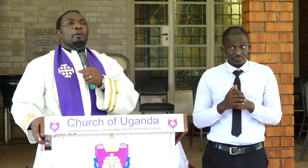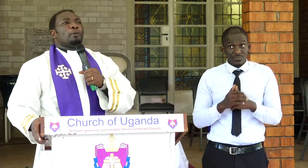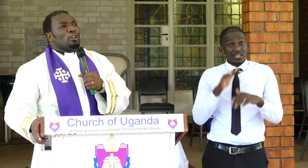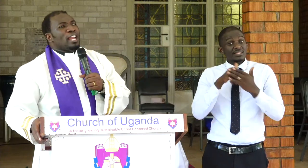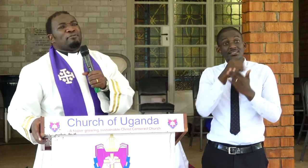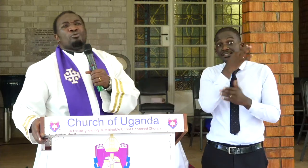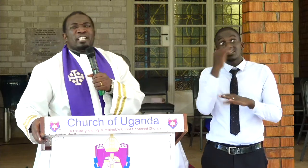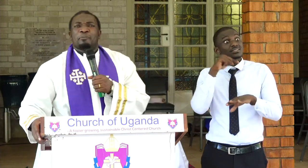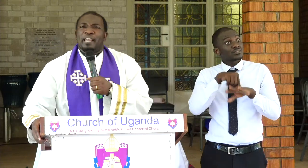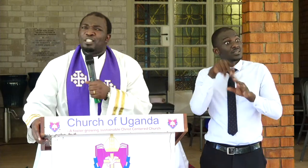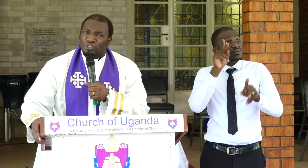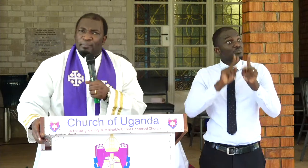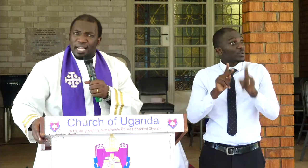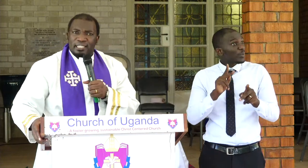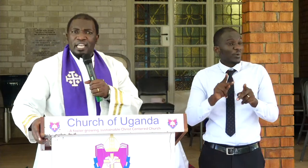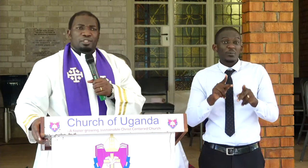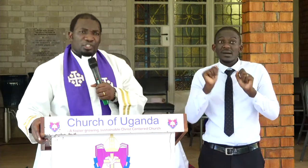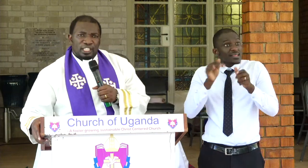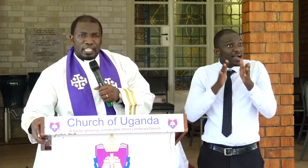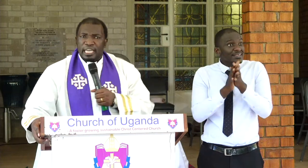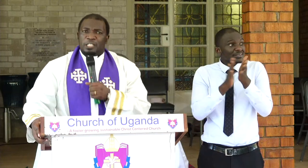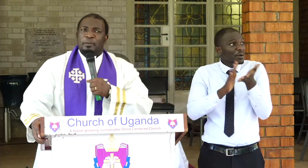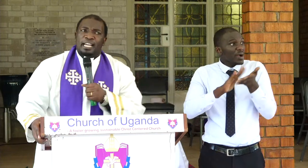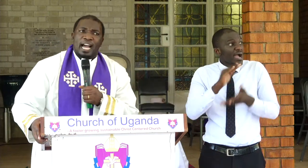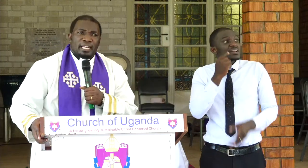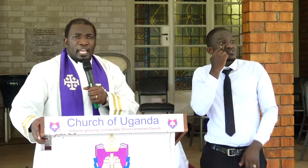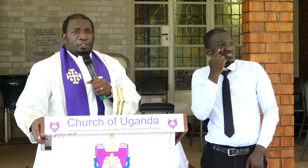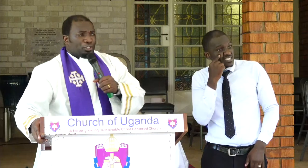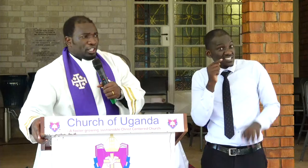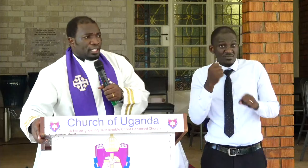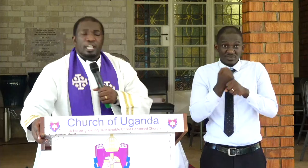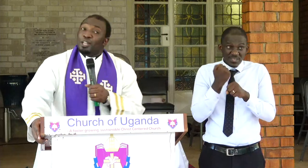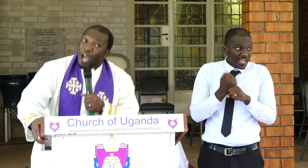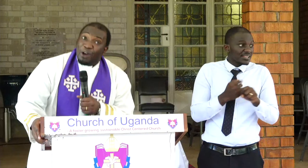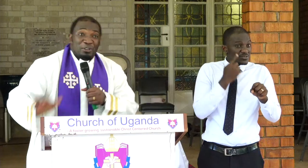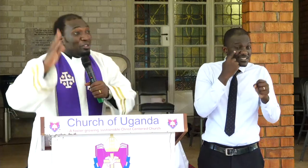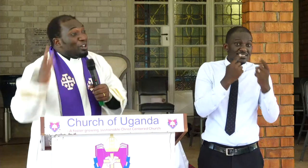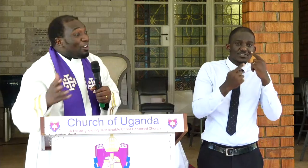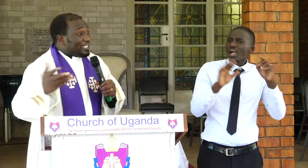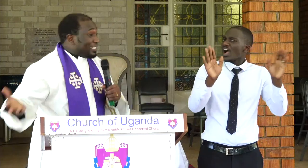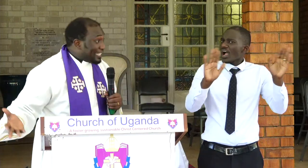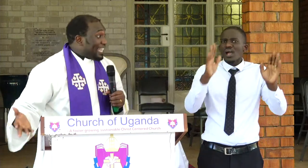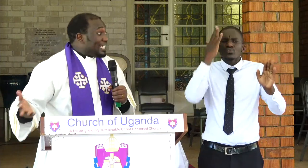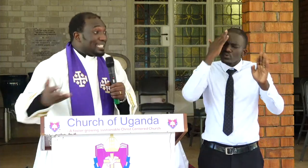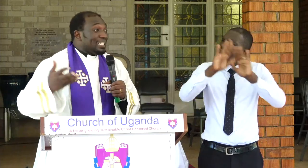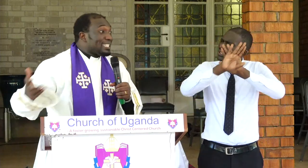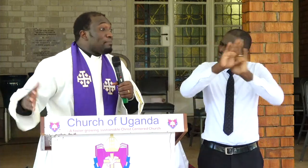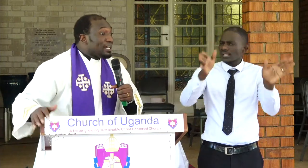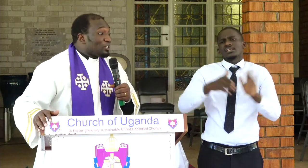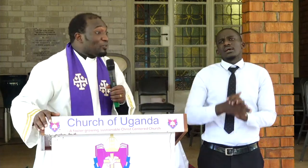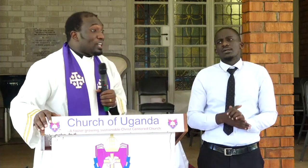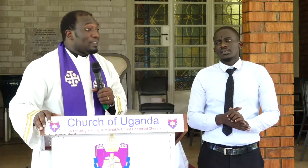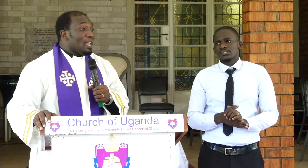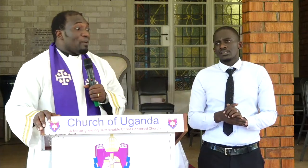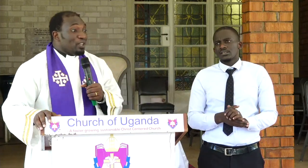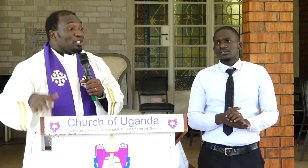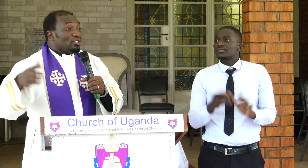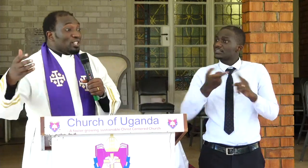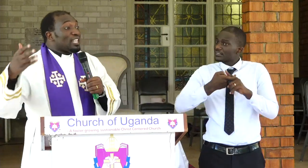season, people don't have to explain so much. You see, it began, you see. No, you know it is a day, it is these are months of